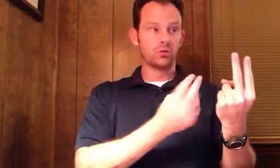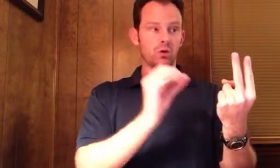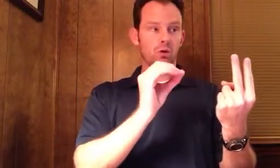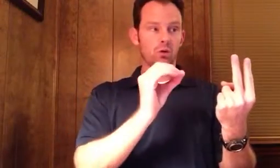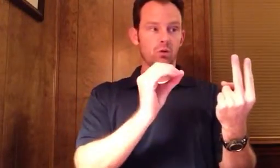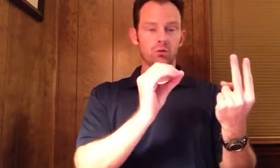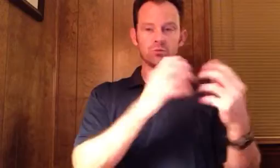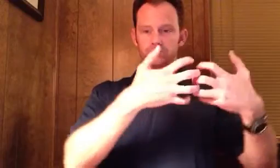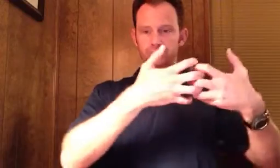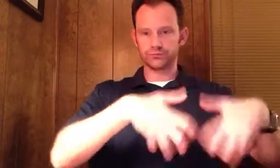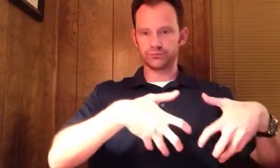oxygen.